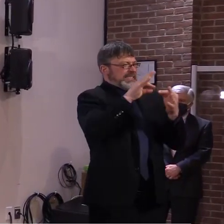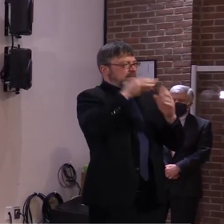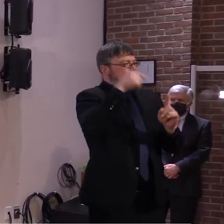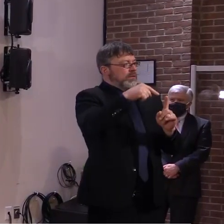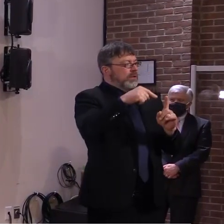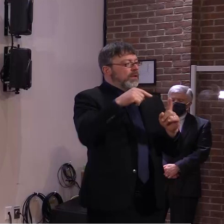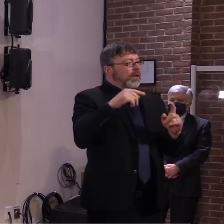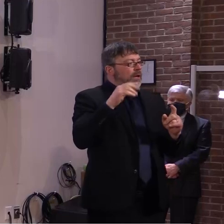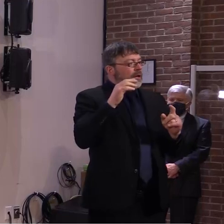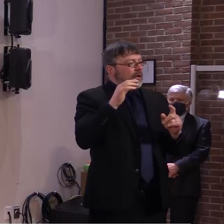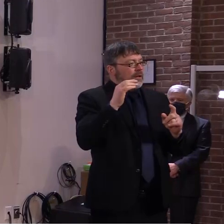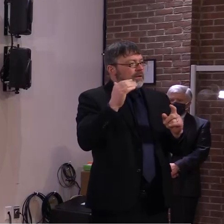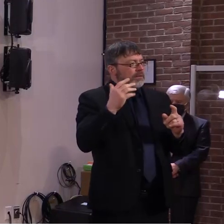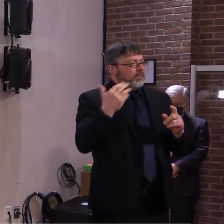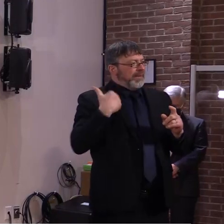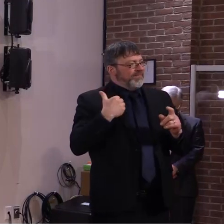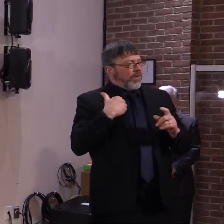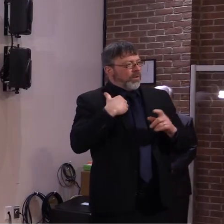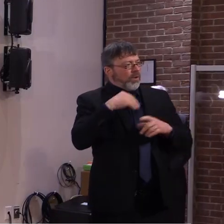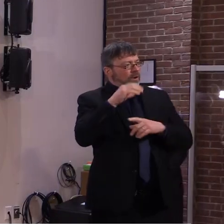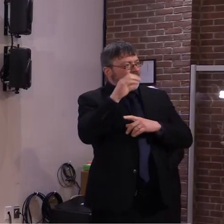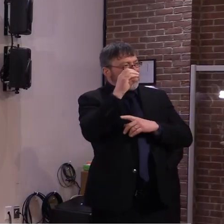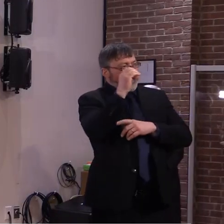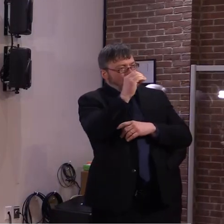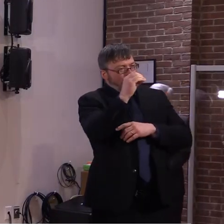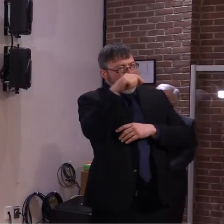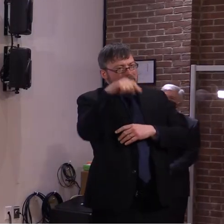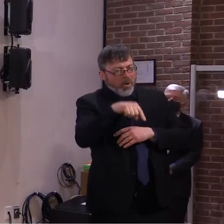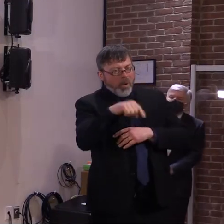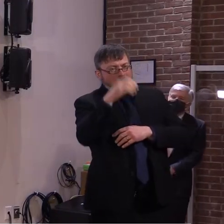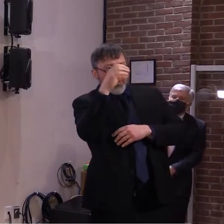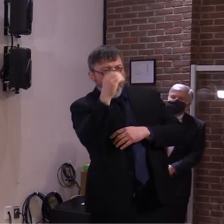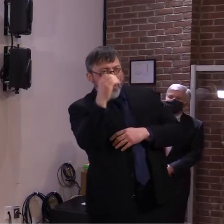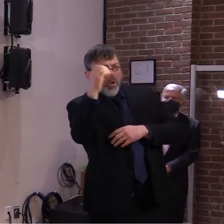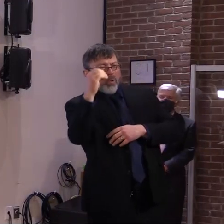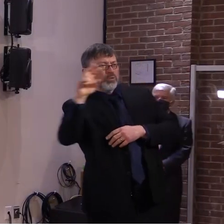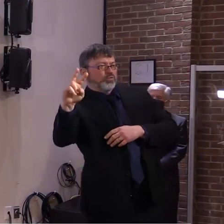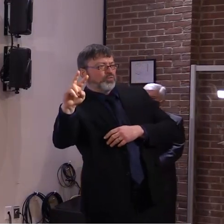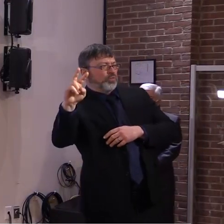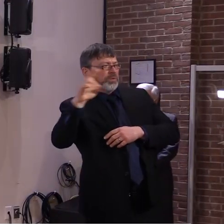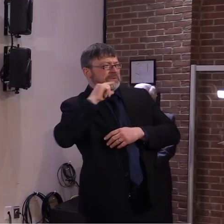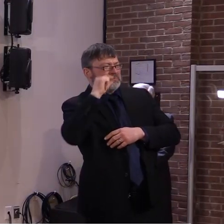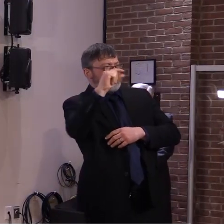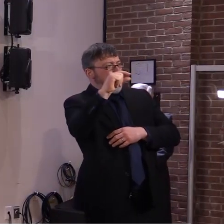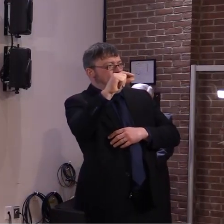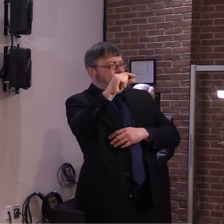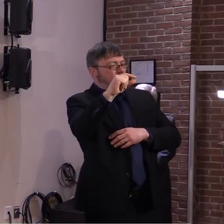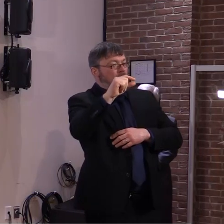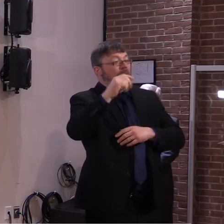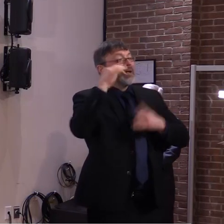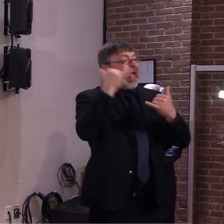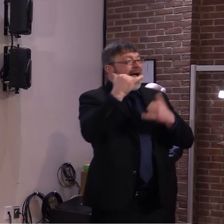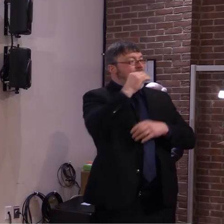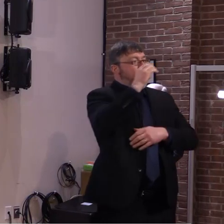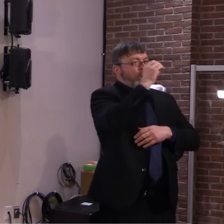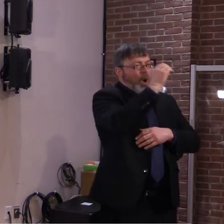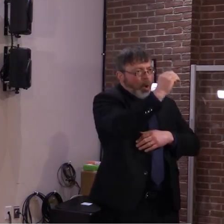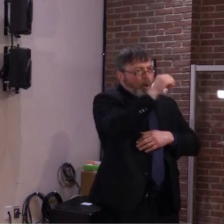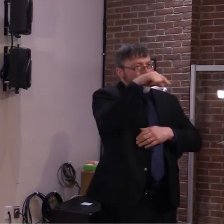So even in this concern about appointments being canceled and what have you, our wastage rate is actually